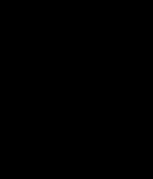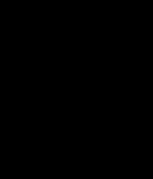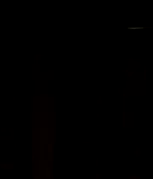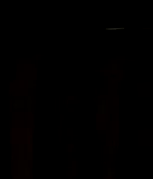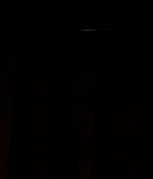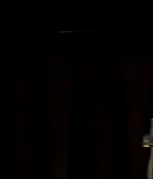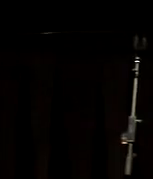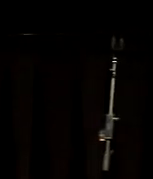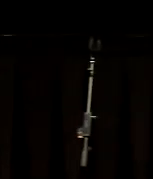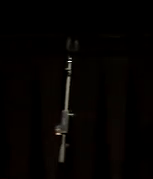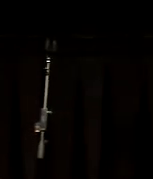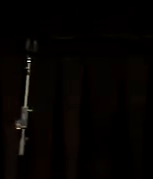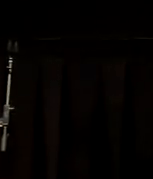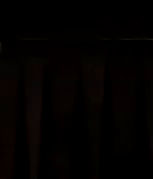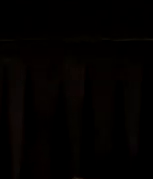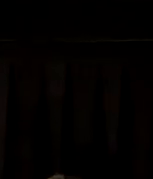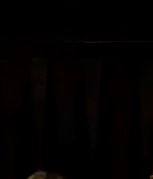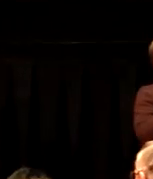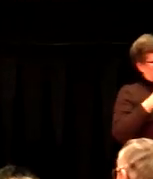how quickly it could occur,